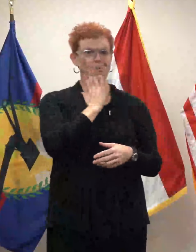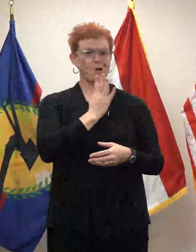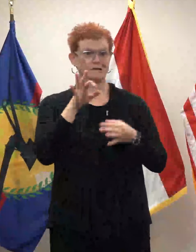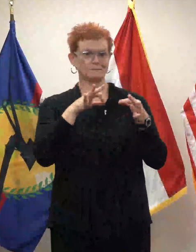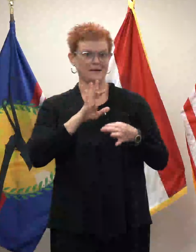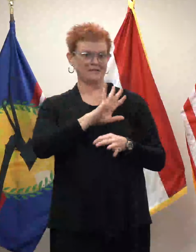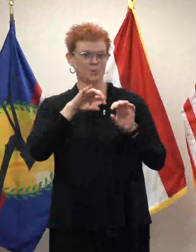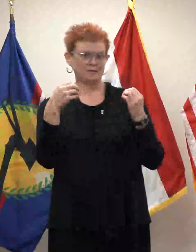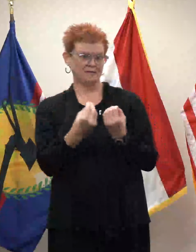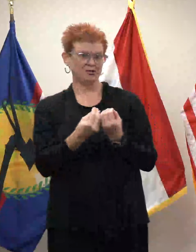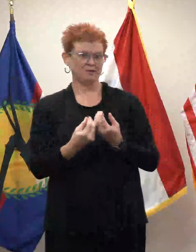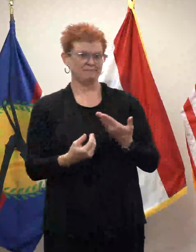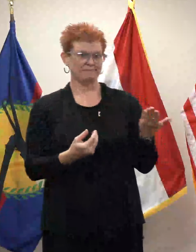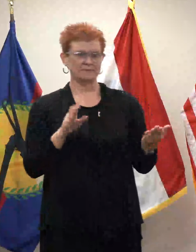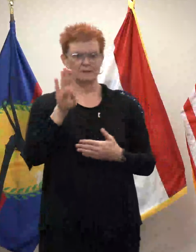organization.